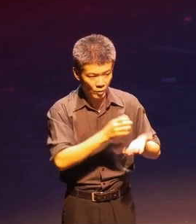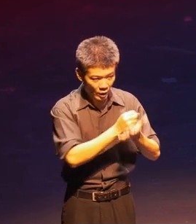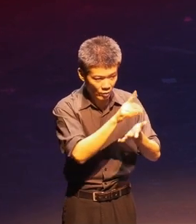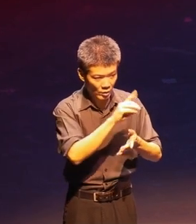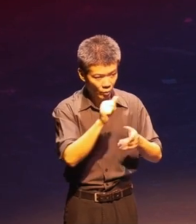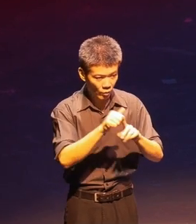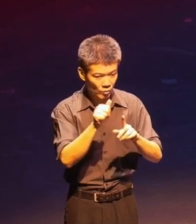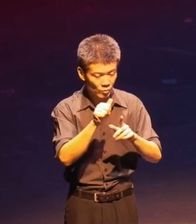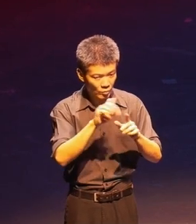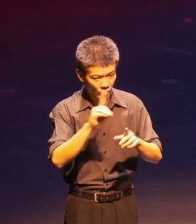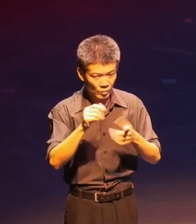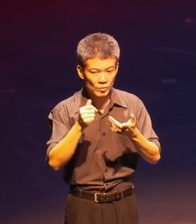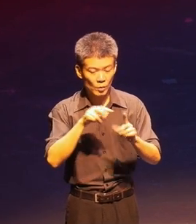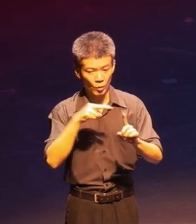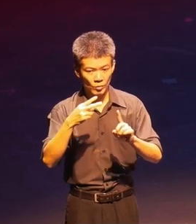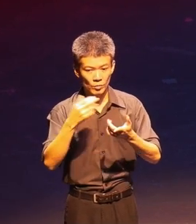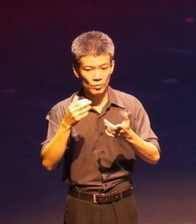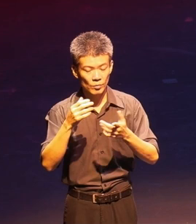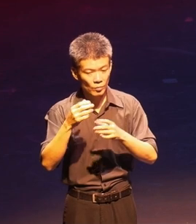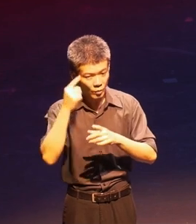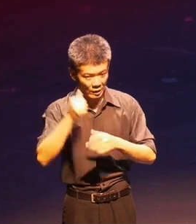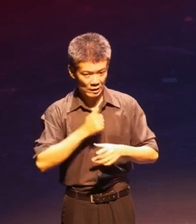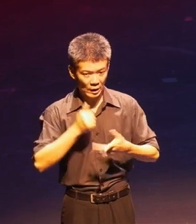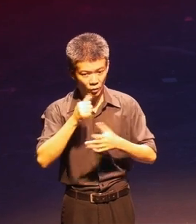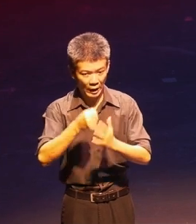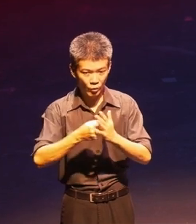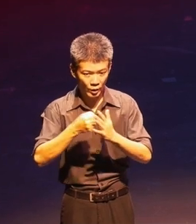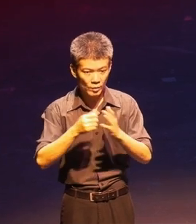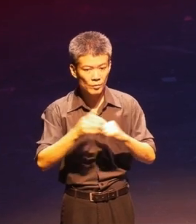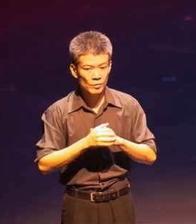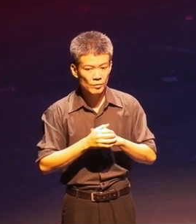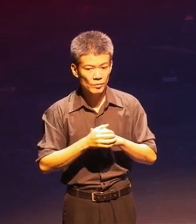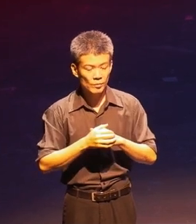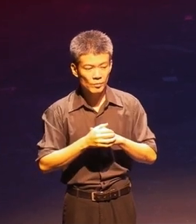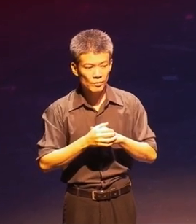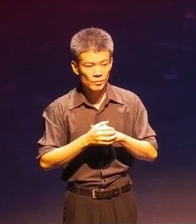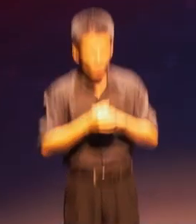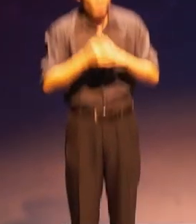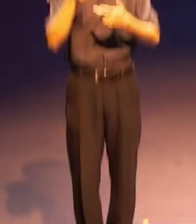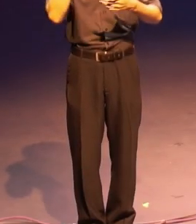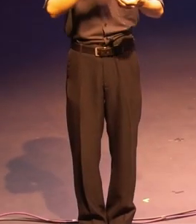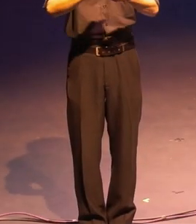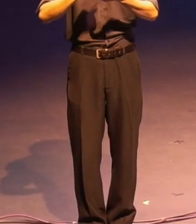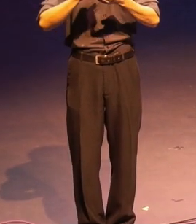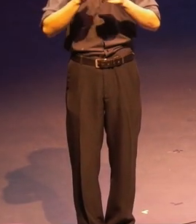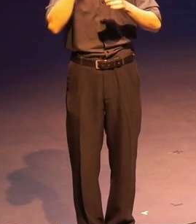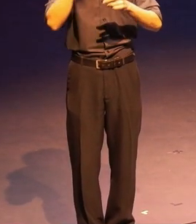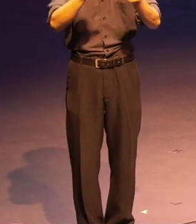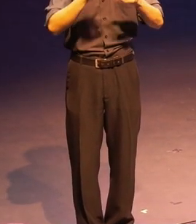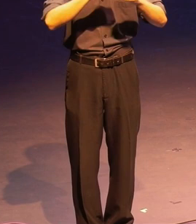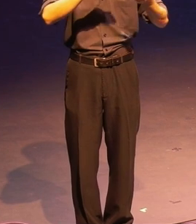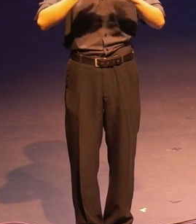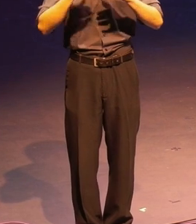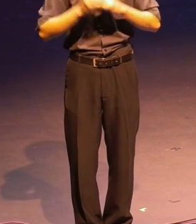with disabilities to develop holistically, empowering them to self-advocate and engaging them as collaborators with a place in